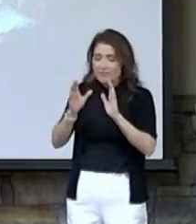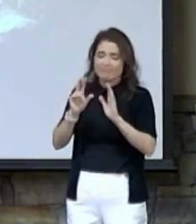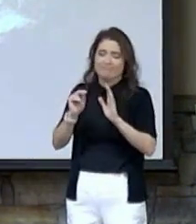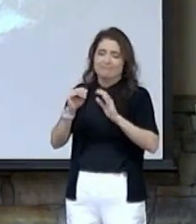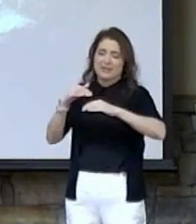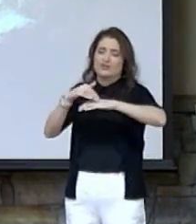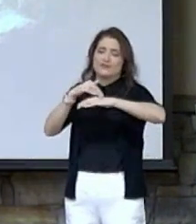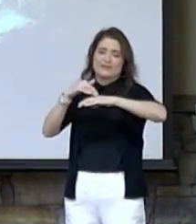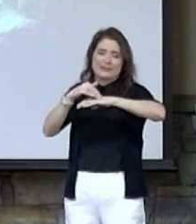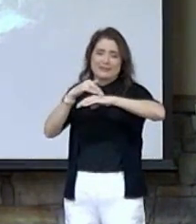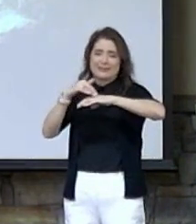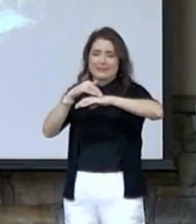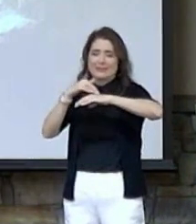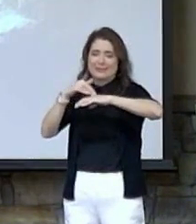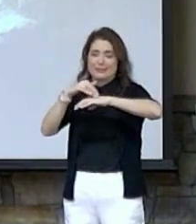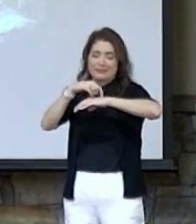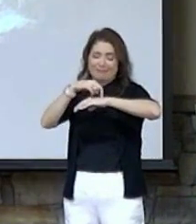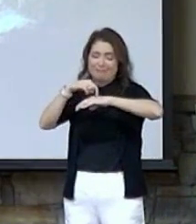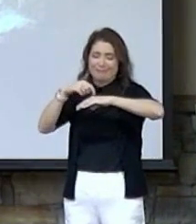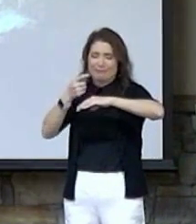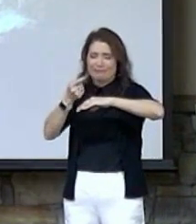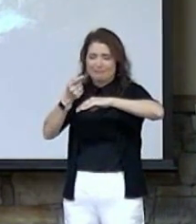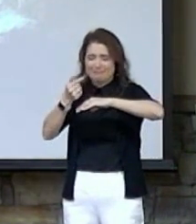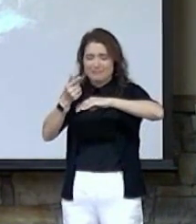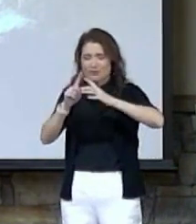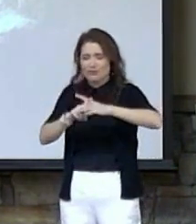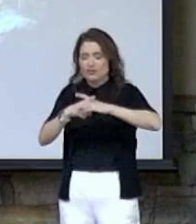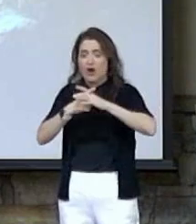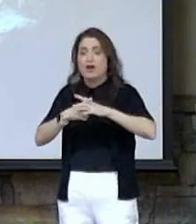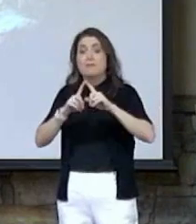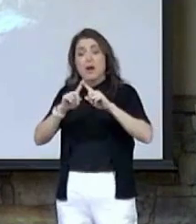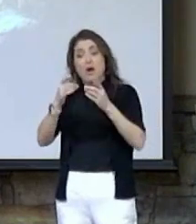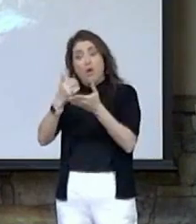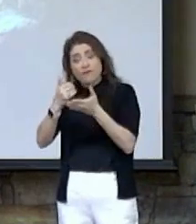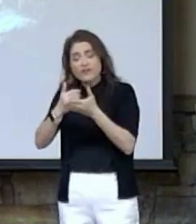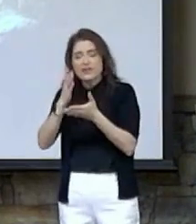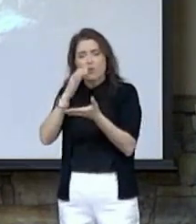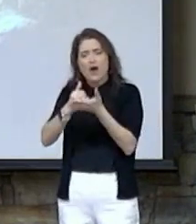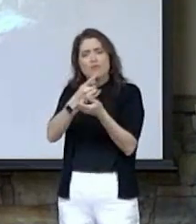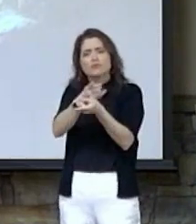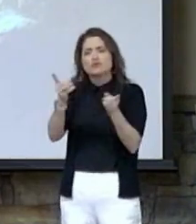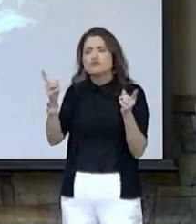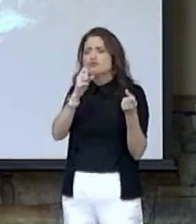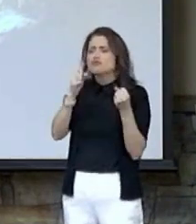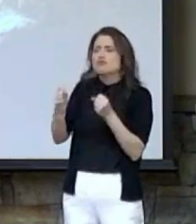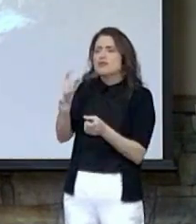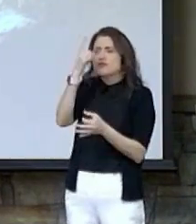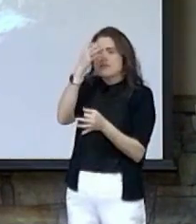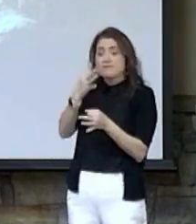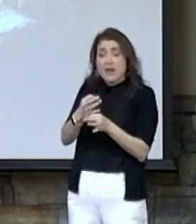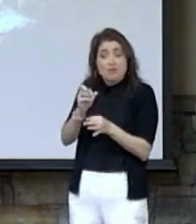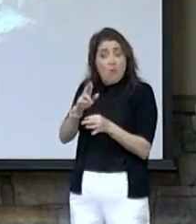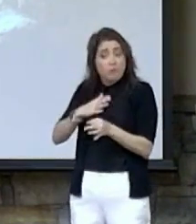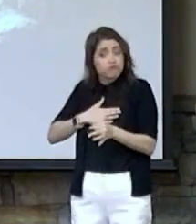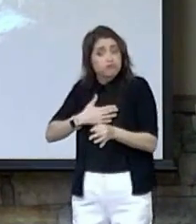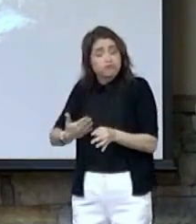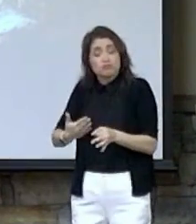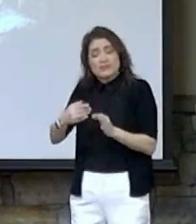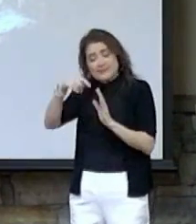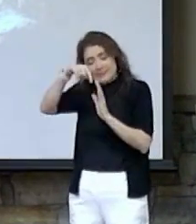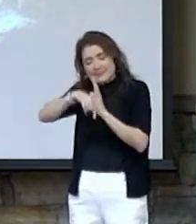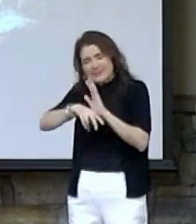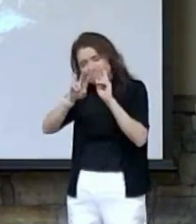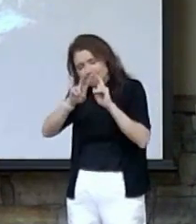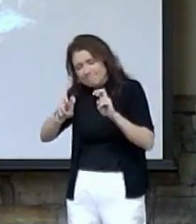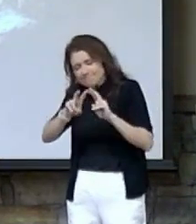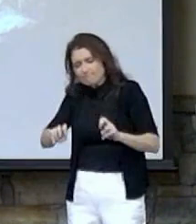a seed in your mind that will maybe help you to strengthen your faith or maybe dig even deeper in the evidence that